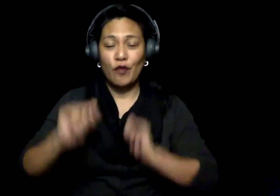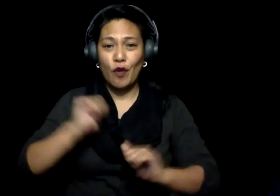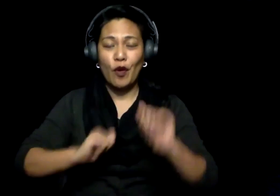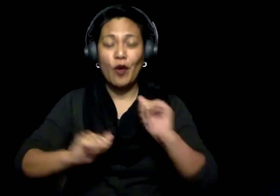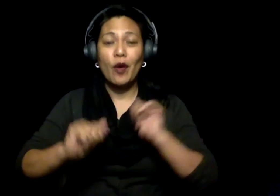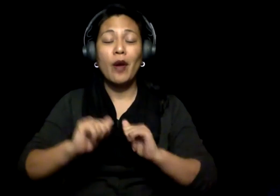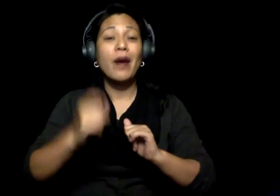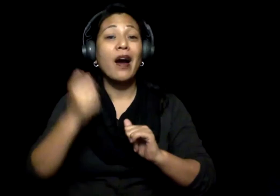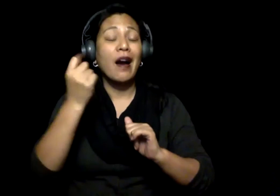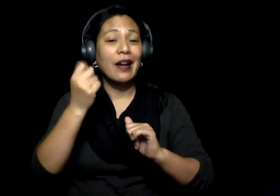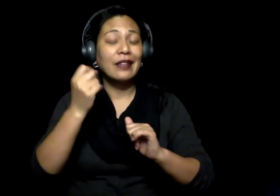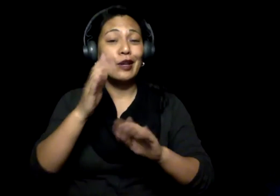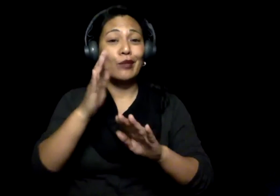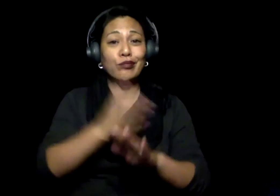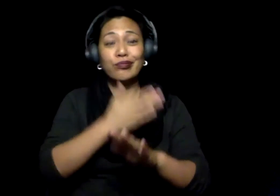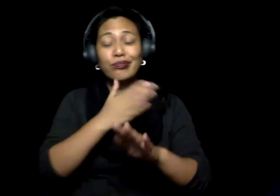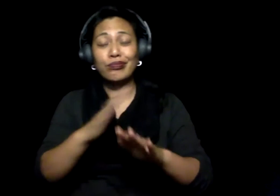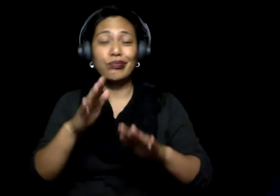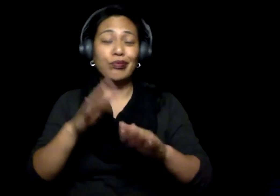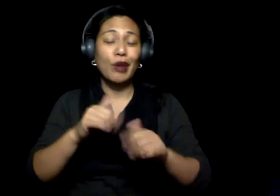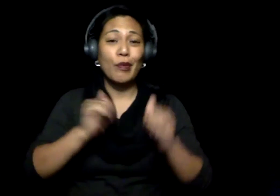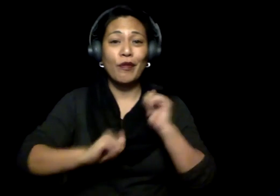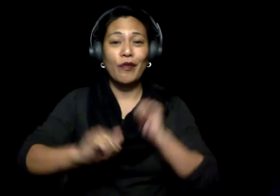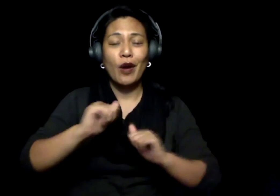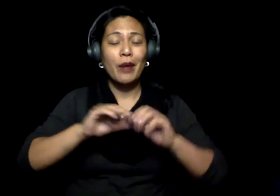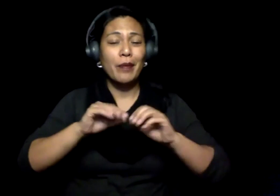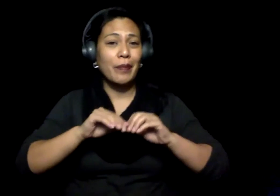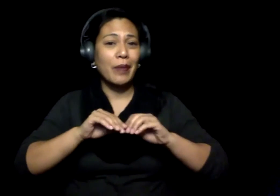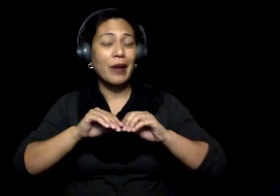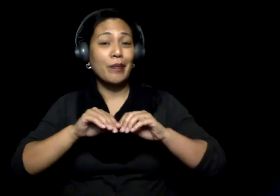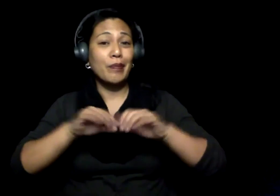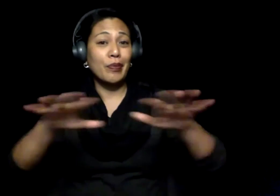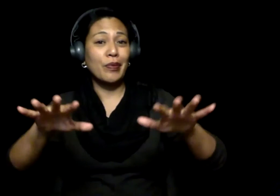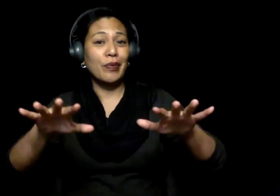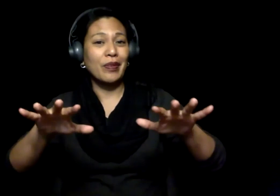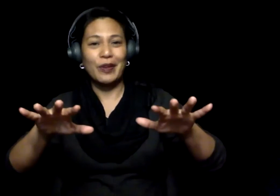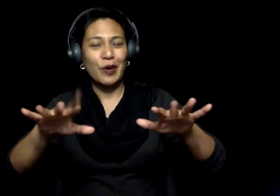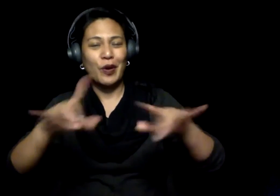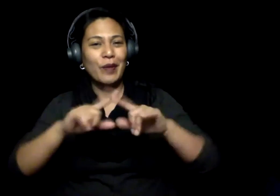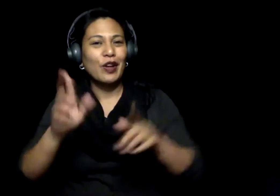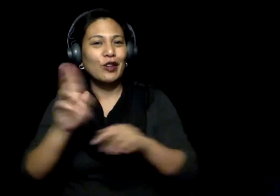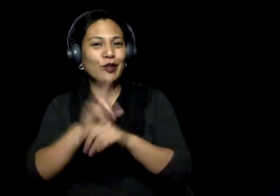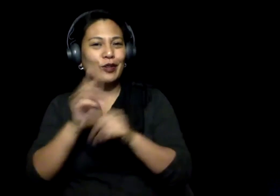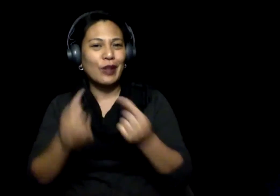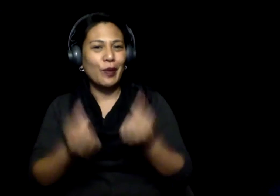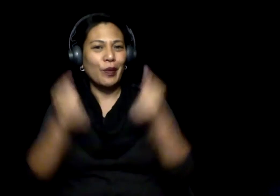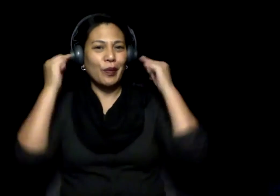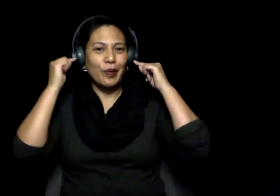amplified and experienced wearing headphones by the audience. So it